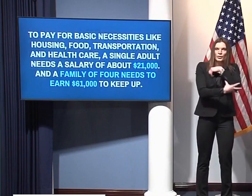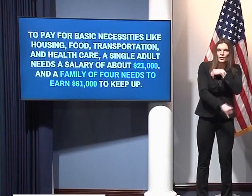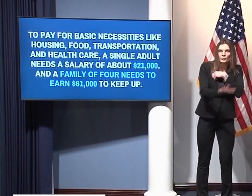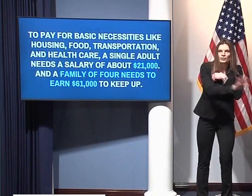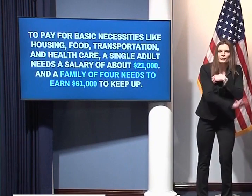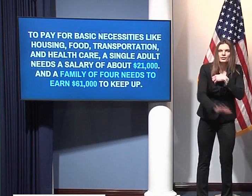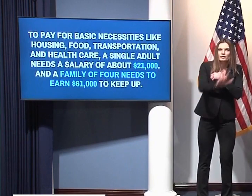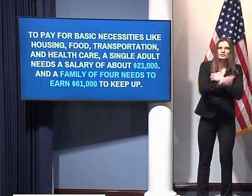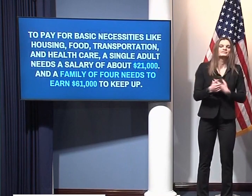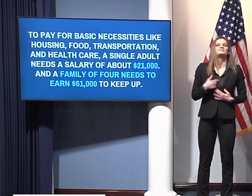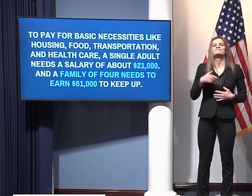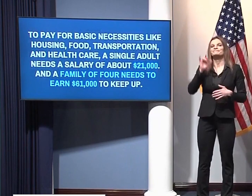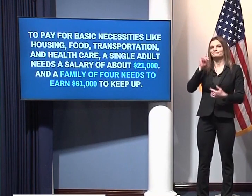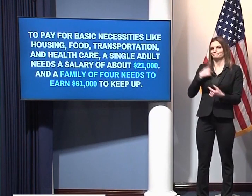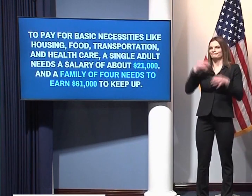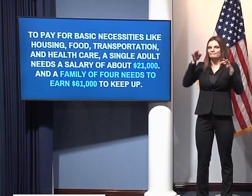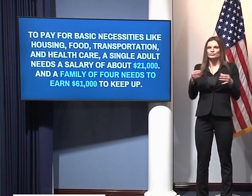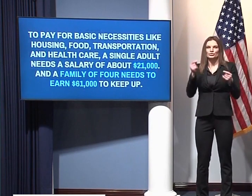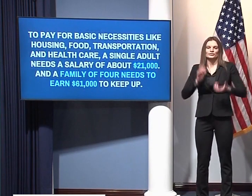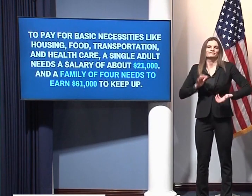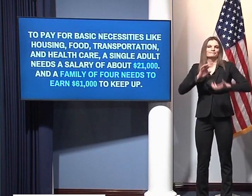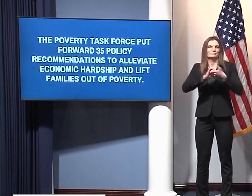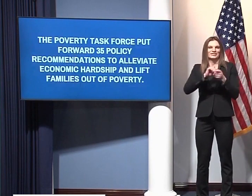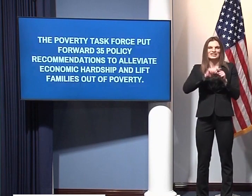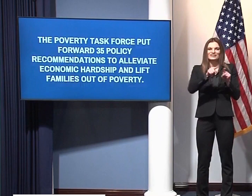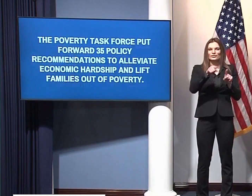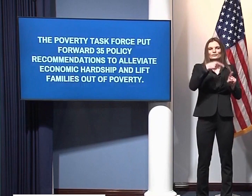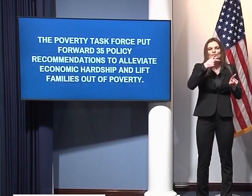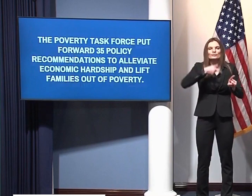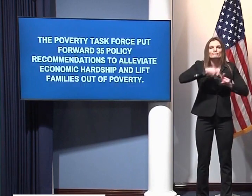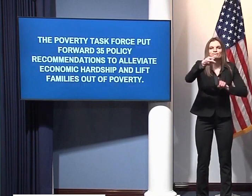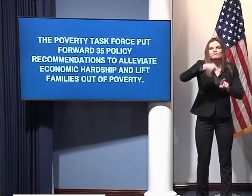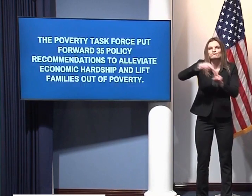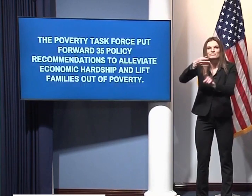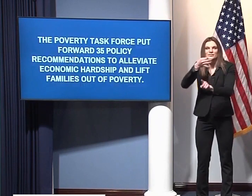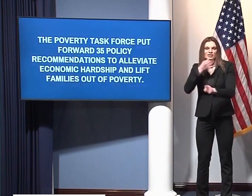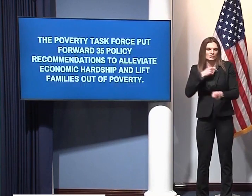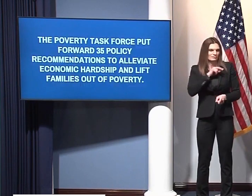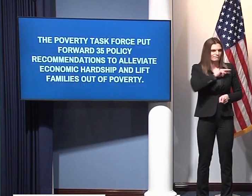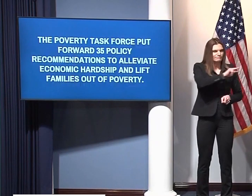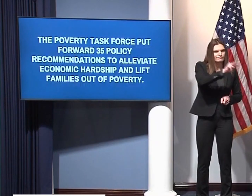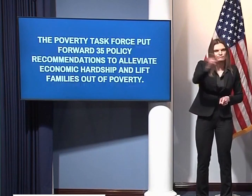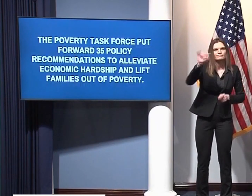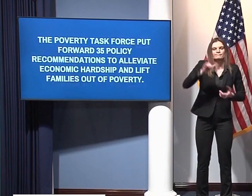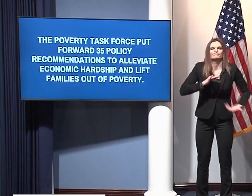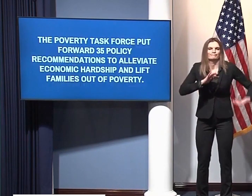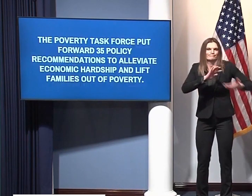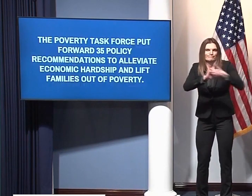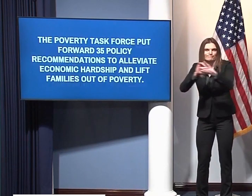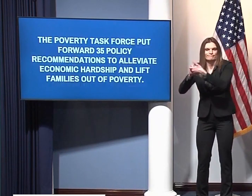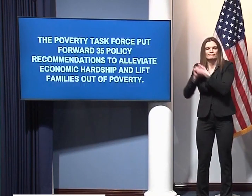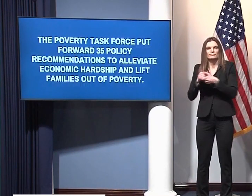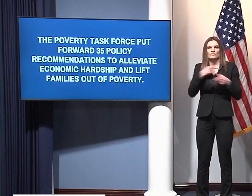across 14 different state departments. They put forward 35 policy recommendations to